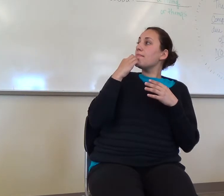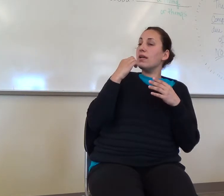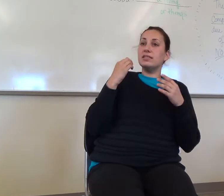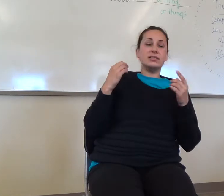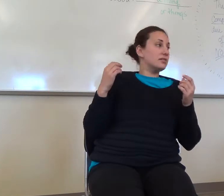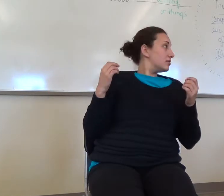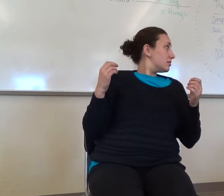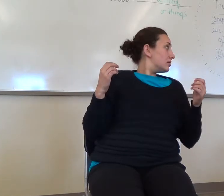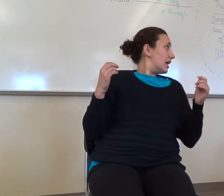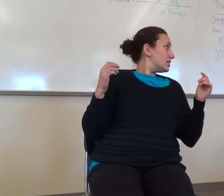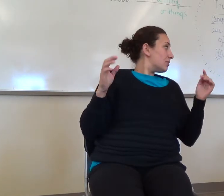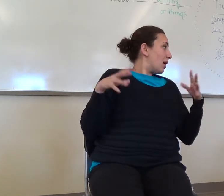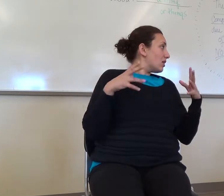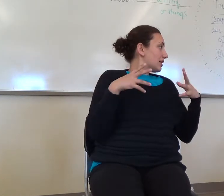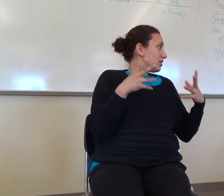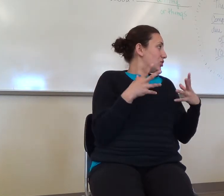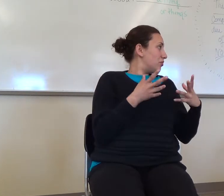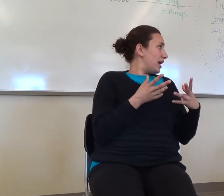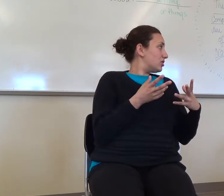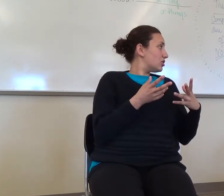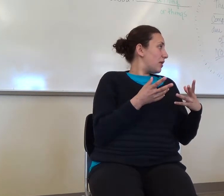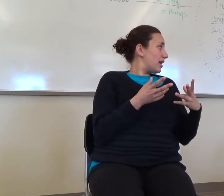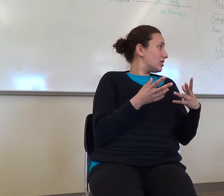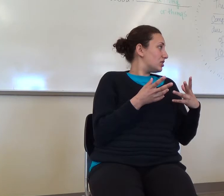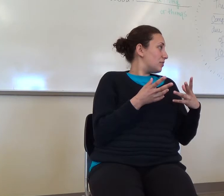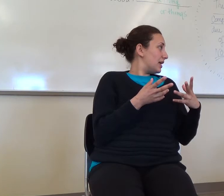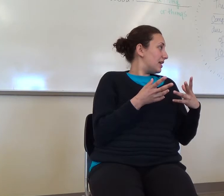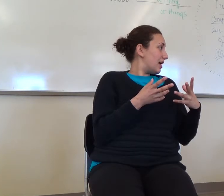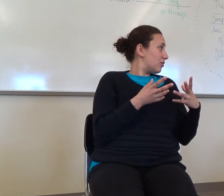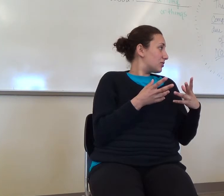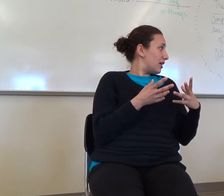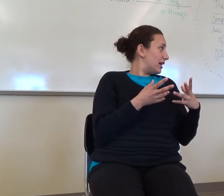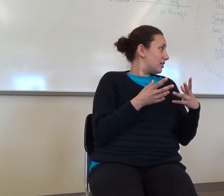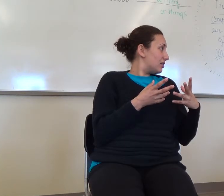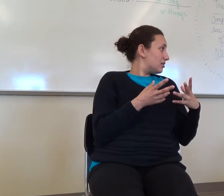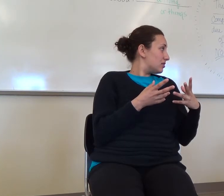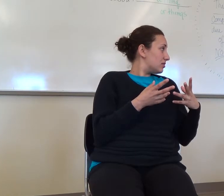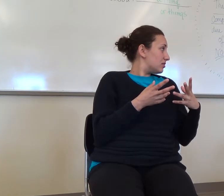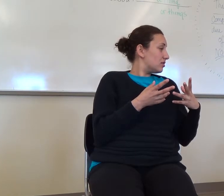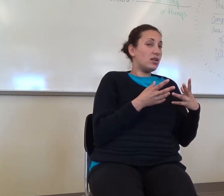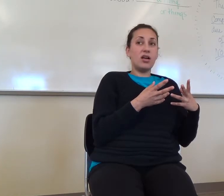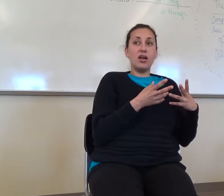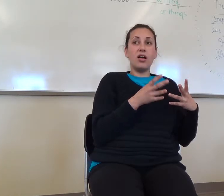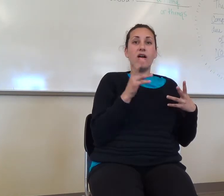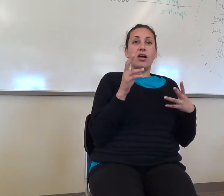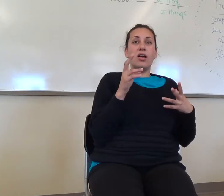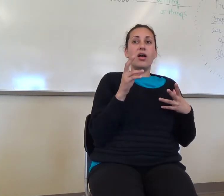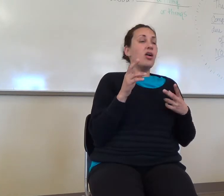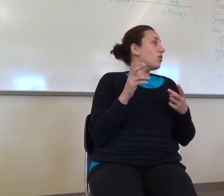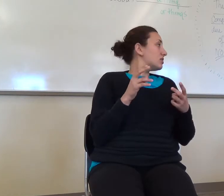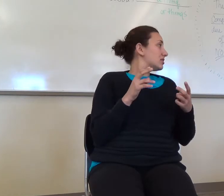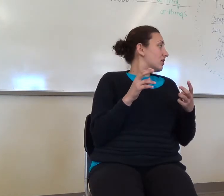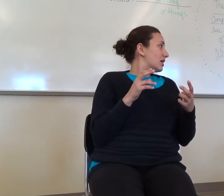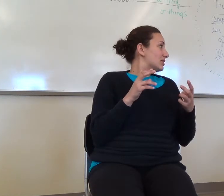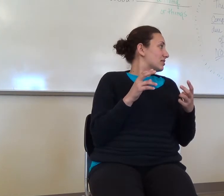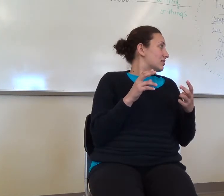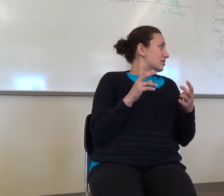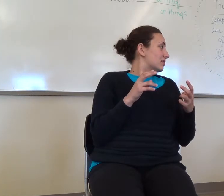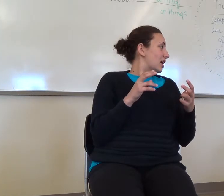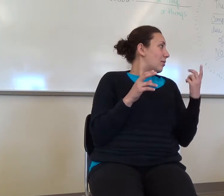but so. It's about like the two major Spanish speaking networks, right? Nope, that's what we just said. Oh, so it's yeah. About